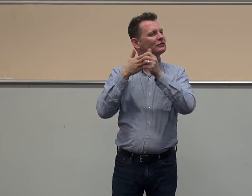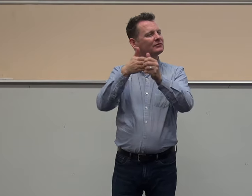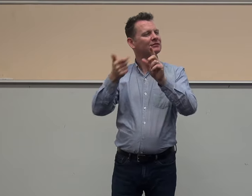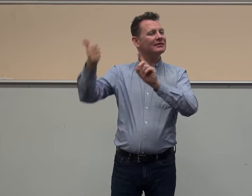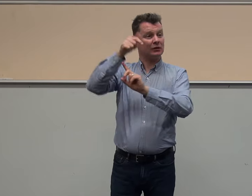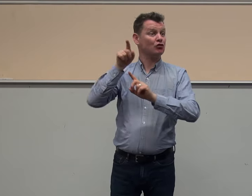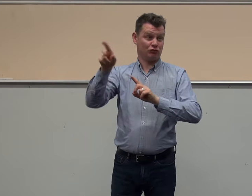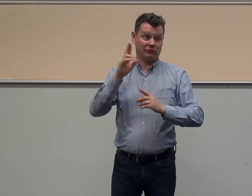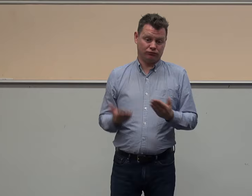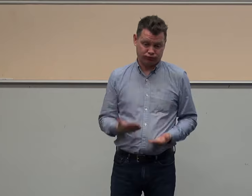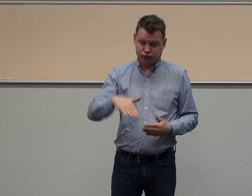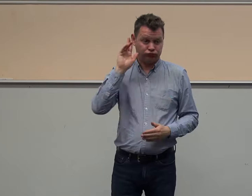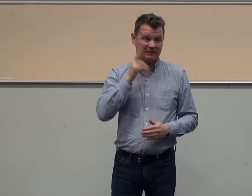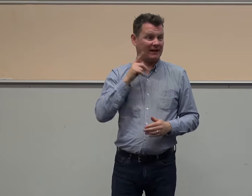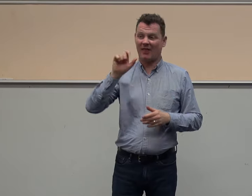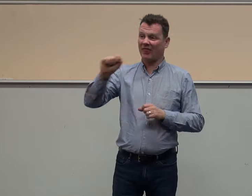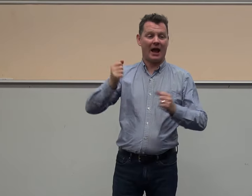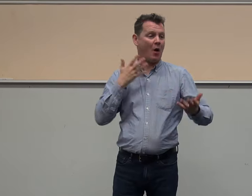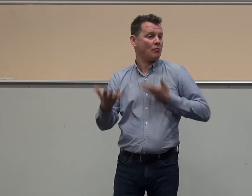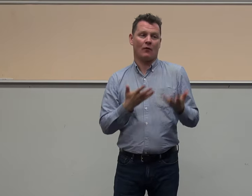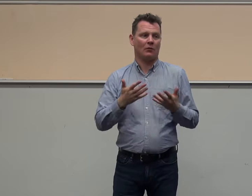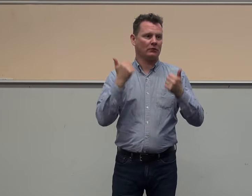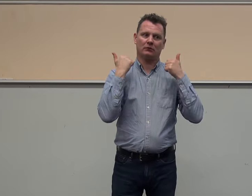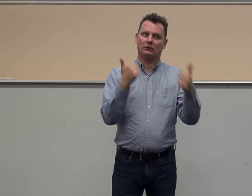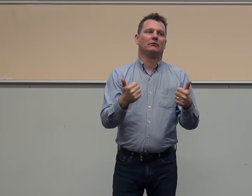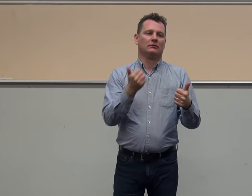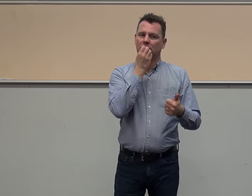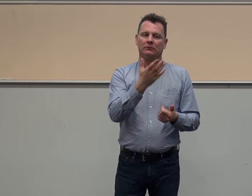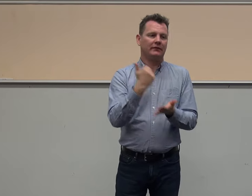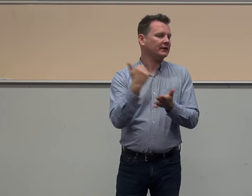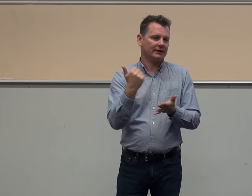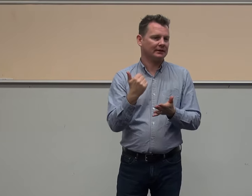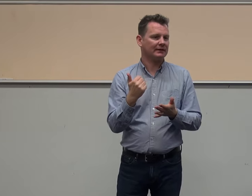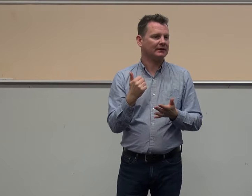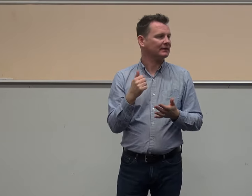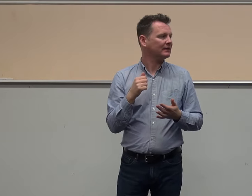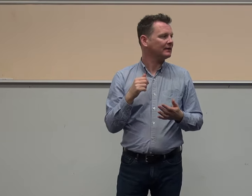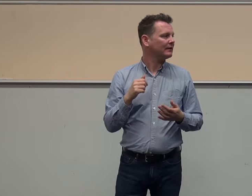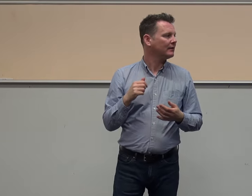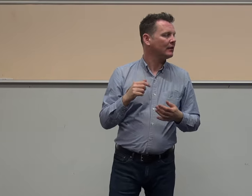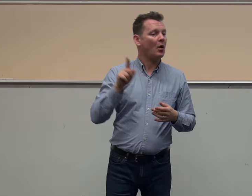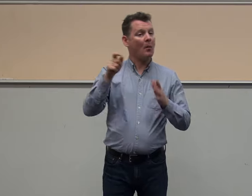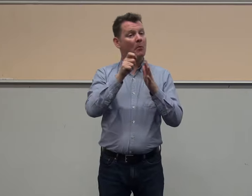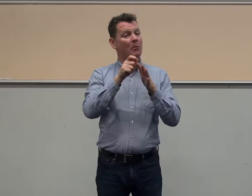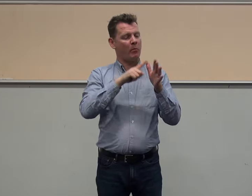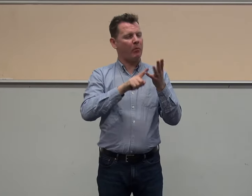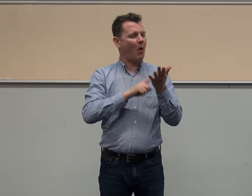And the work is great. The work is great. Paula takes the approach that